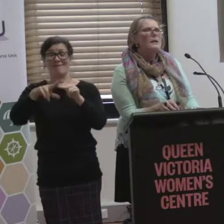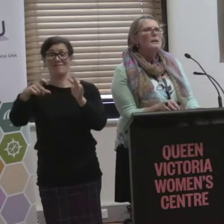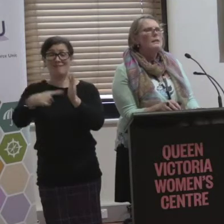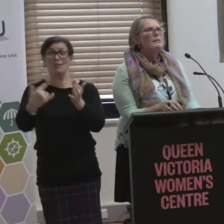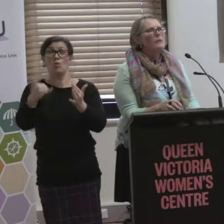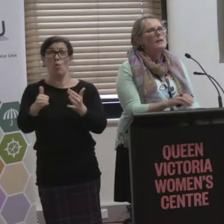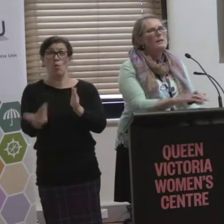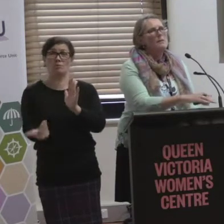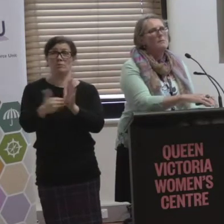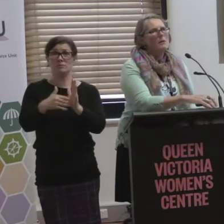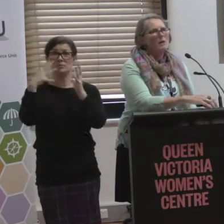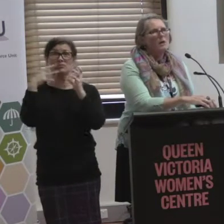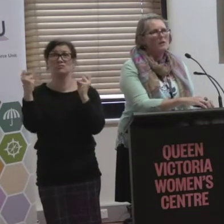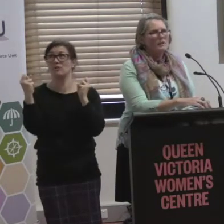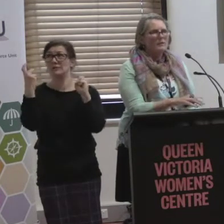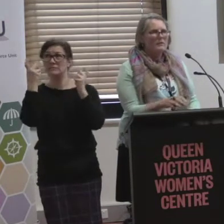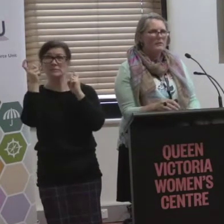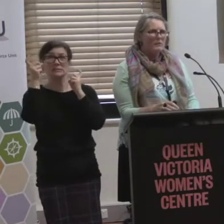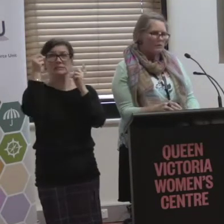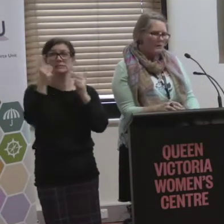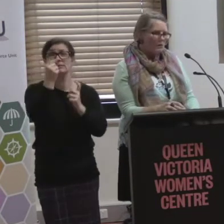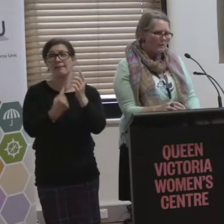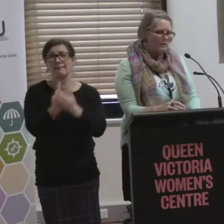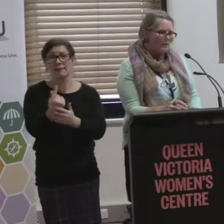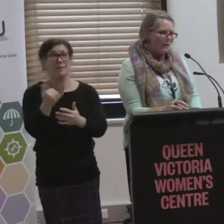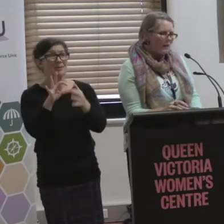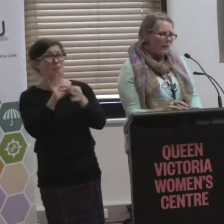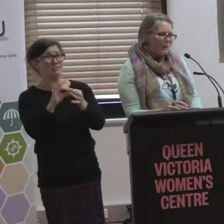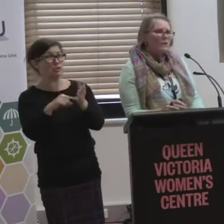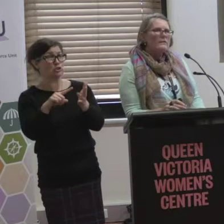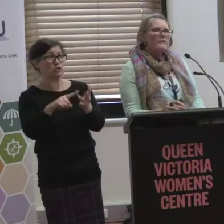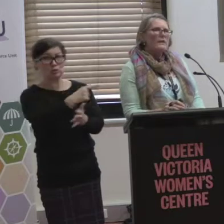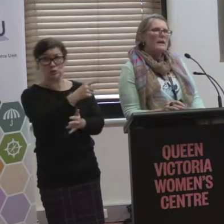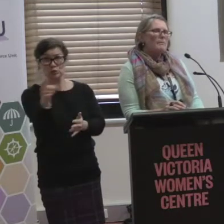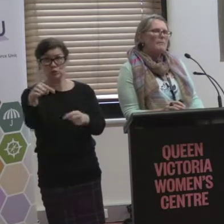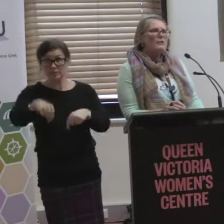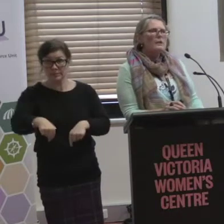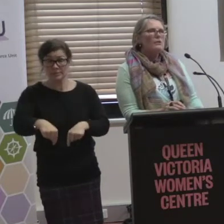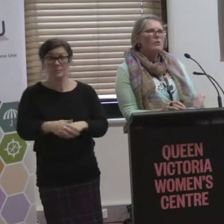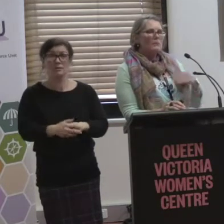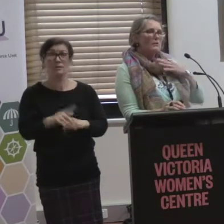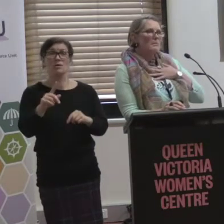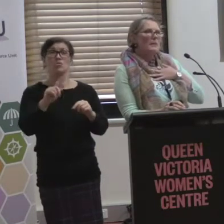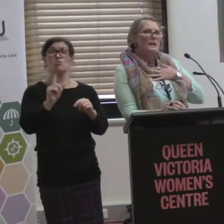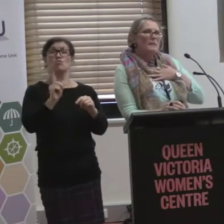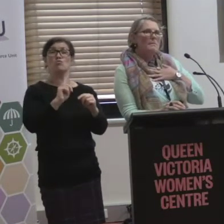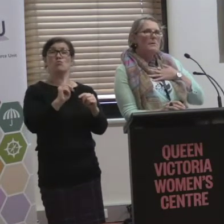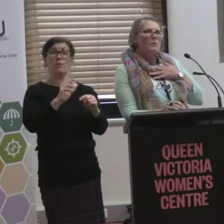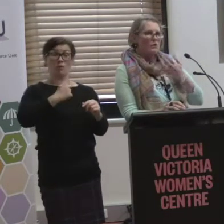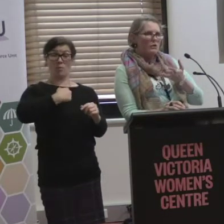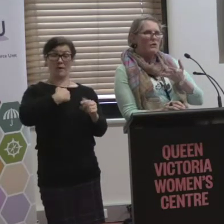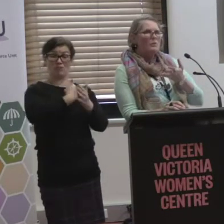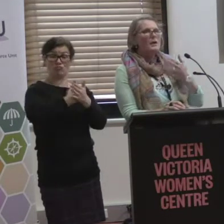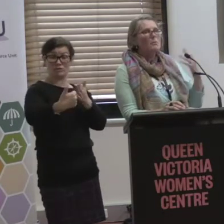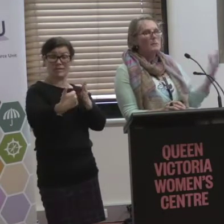patients. Now this is where it might be quite relevant to everyone in the audience. What's routine treatment to me